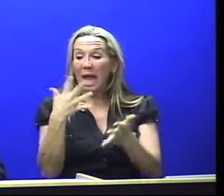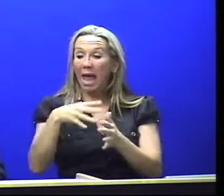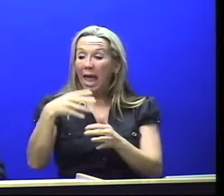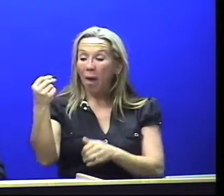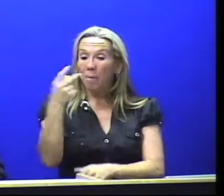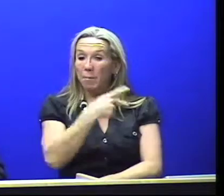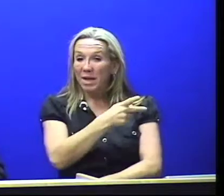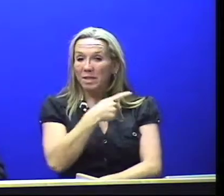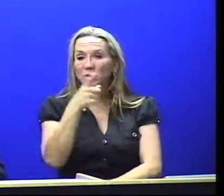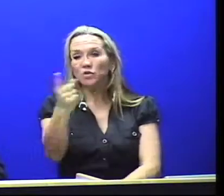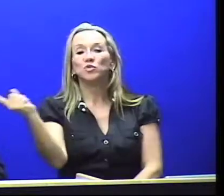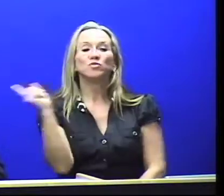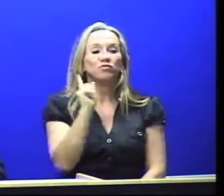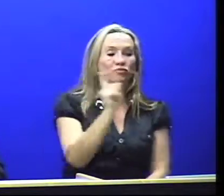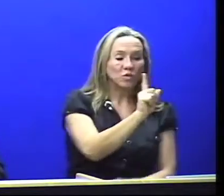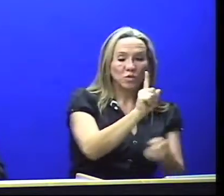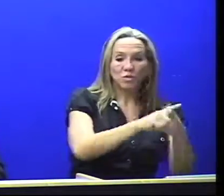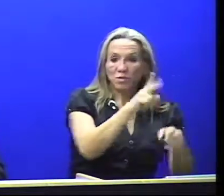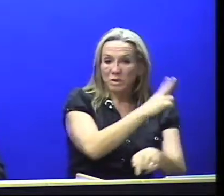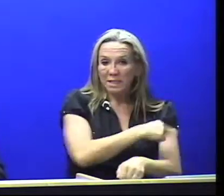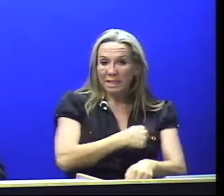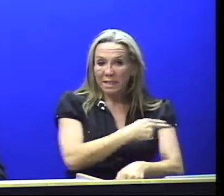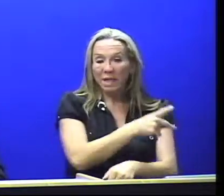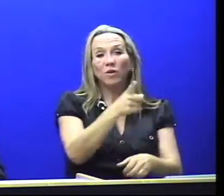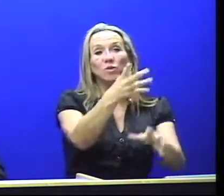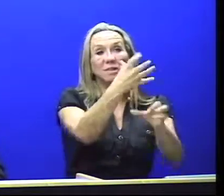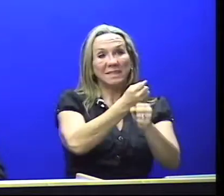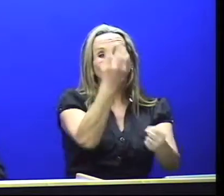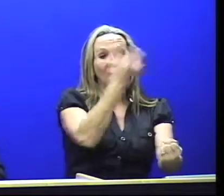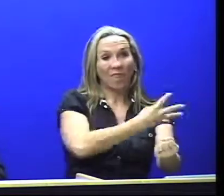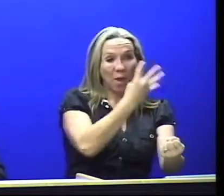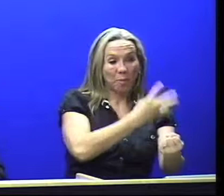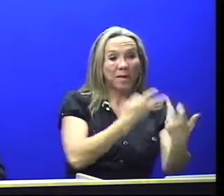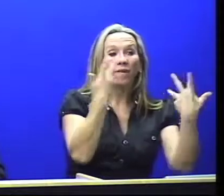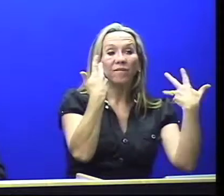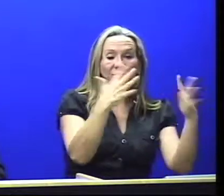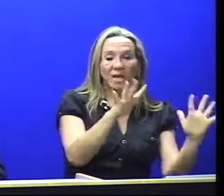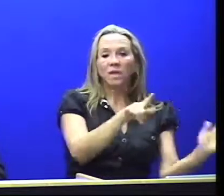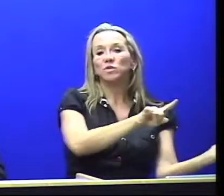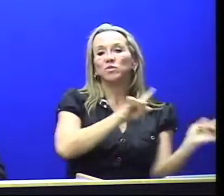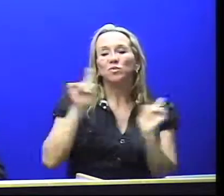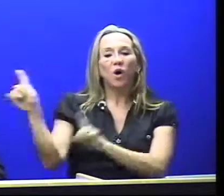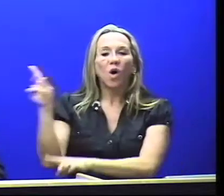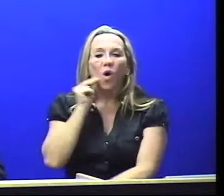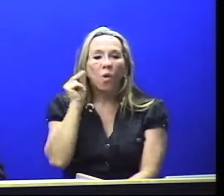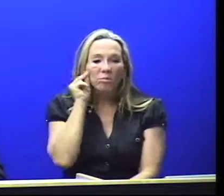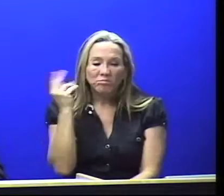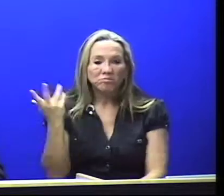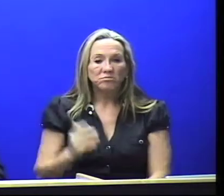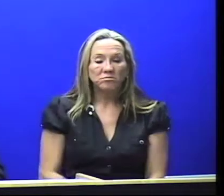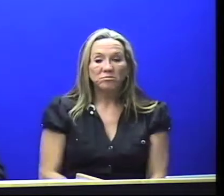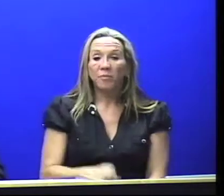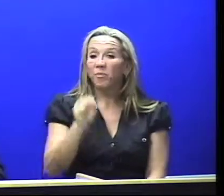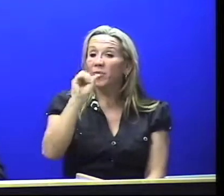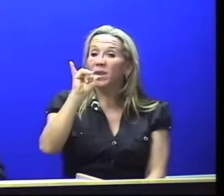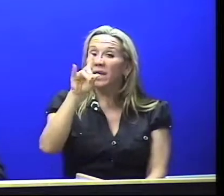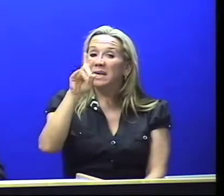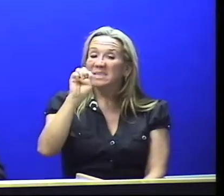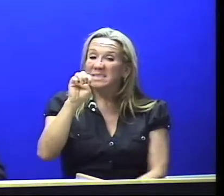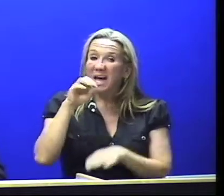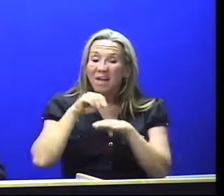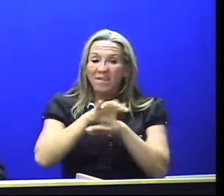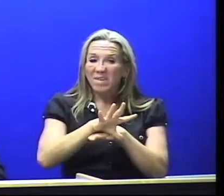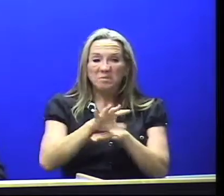get the therapy, and then you go home that same day. And the side effects are, there aren't as